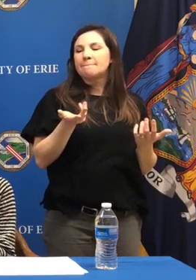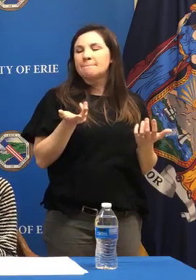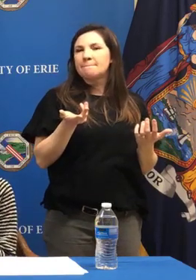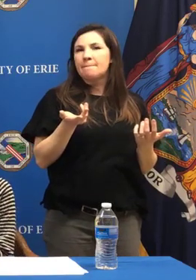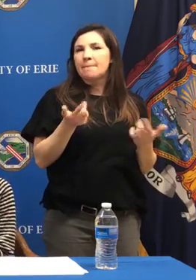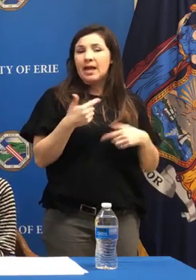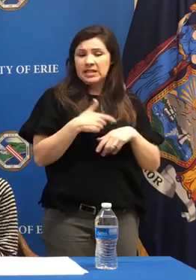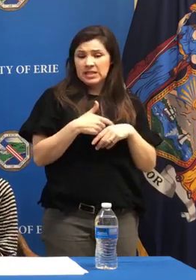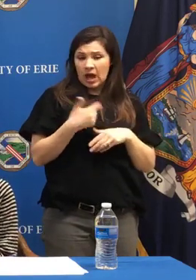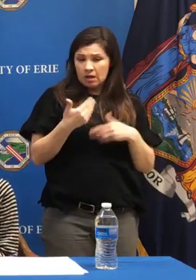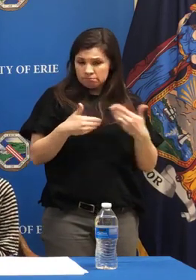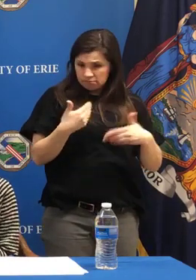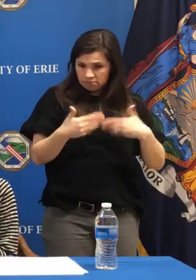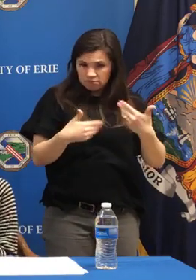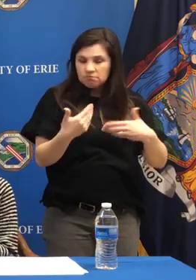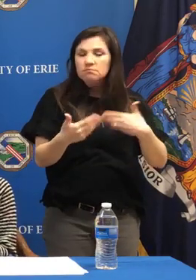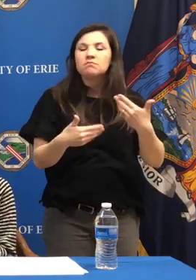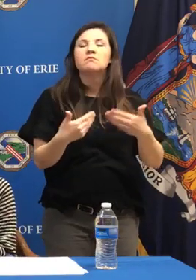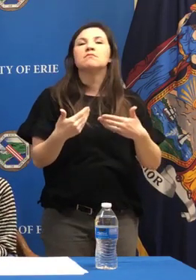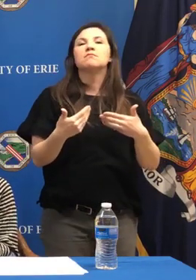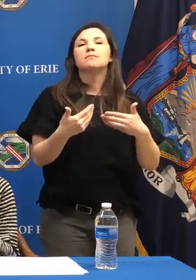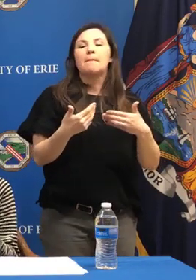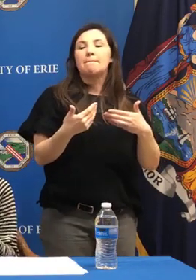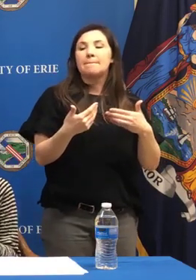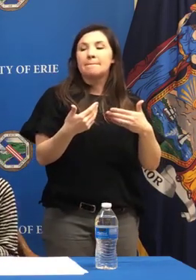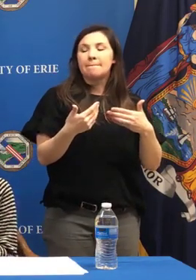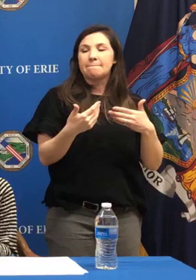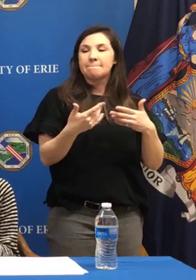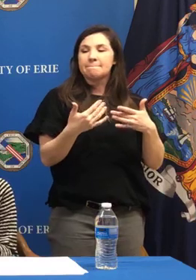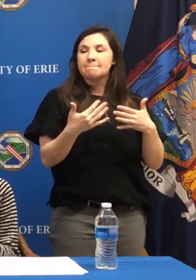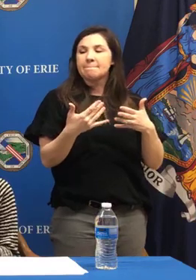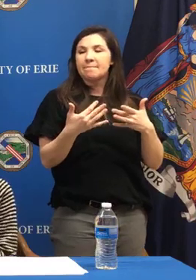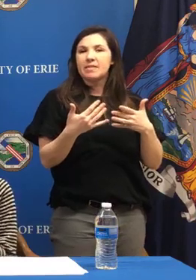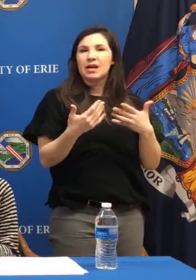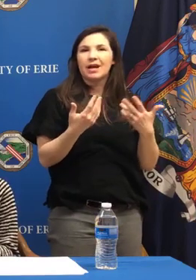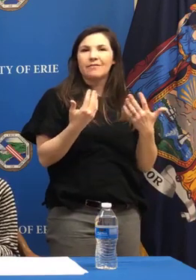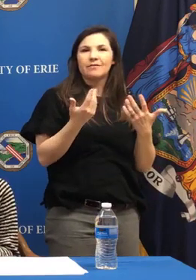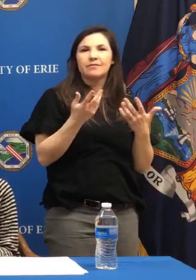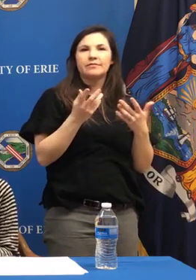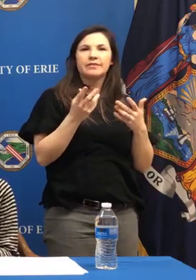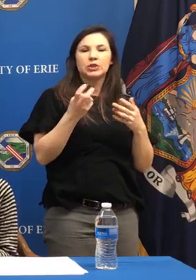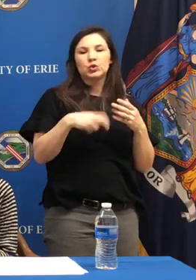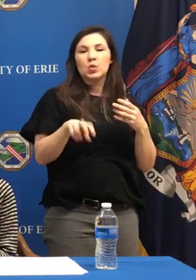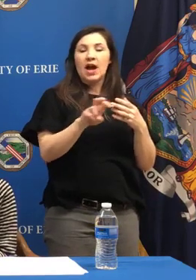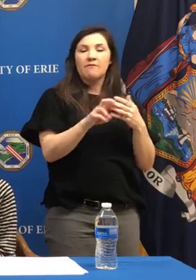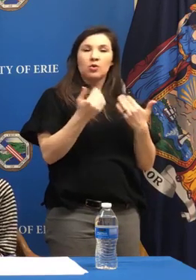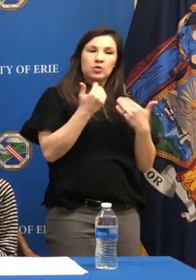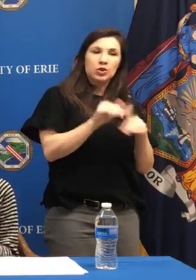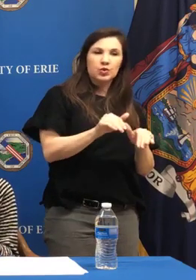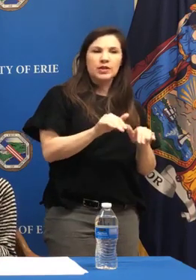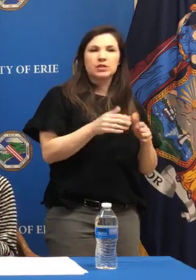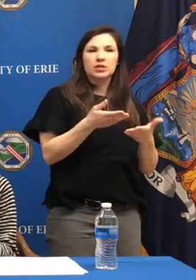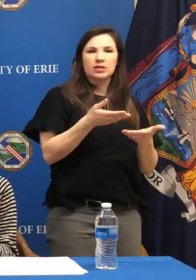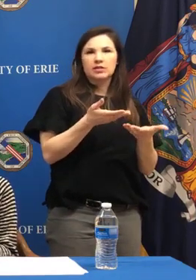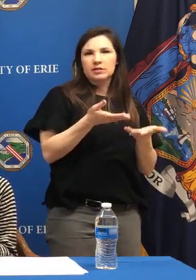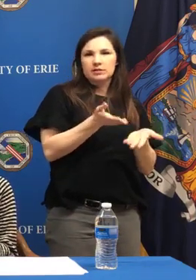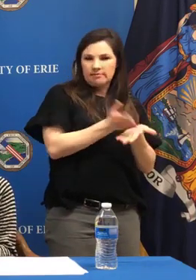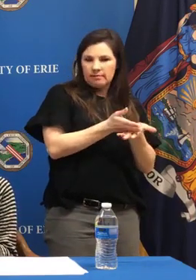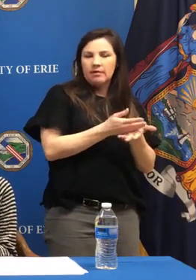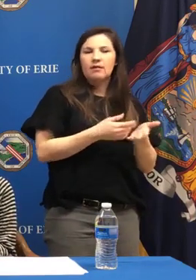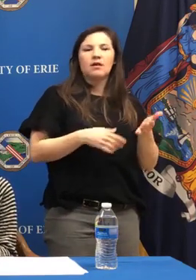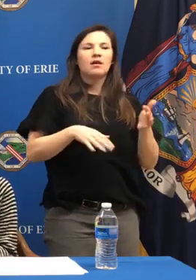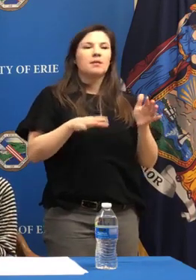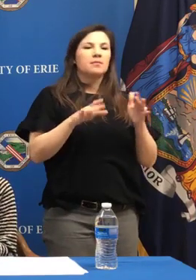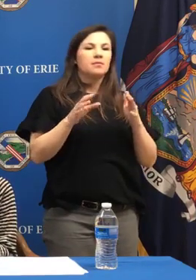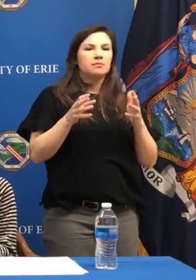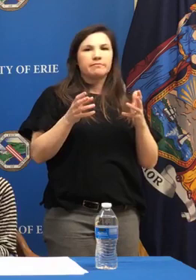as time marches on and we kind of lift the travel restrictions and contact restrictions, there could be in